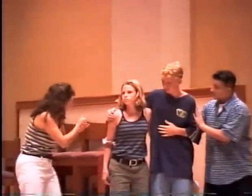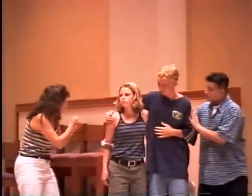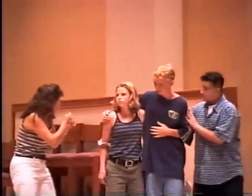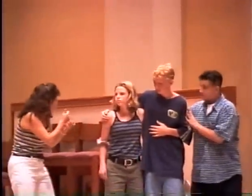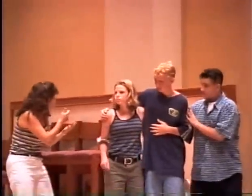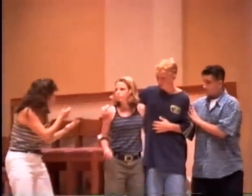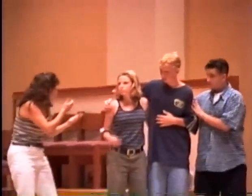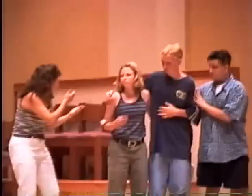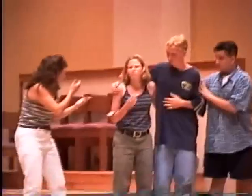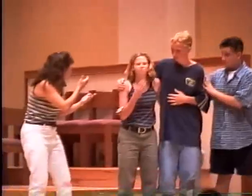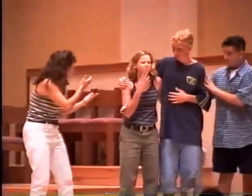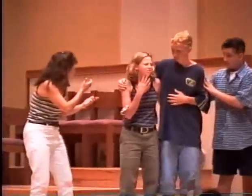Do you need any help?